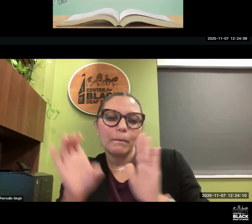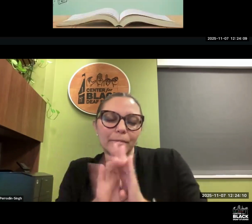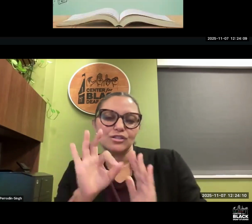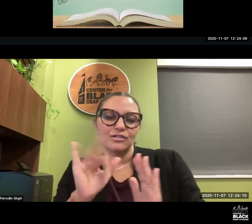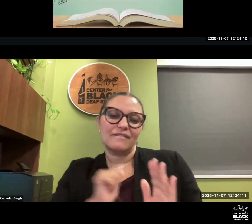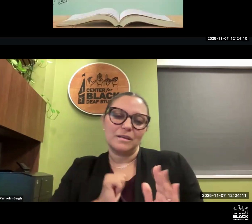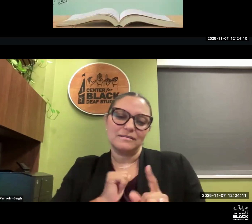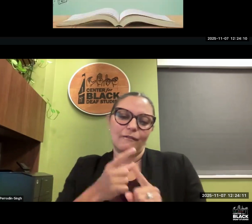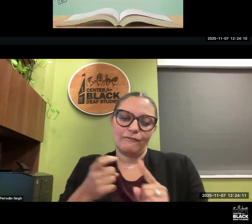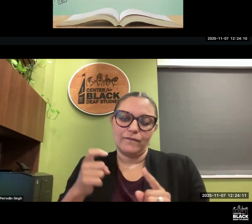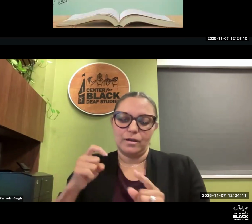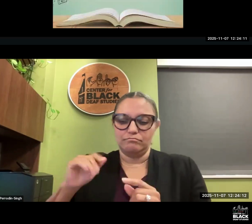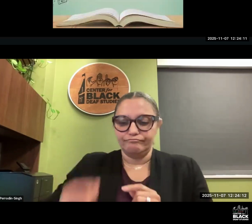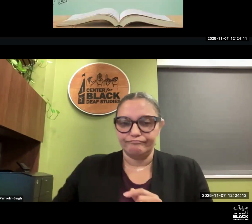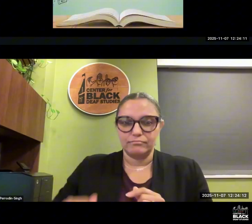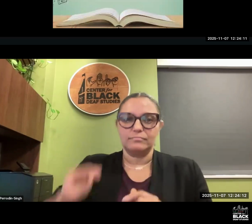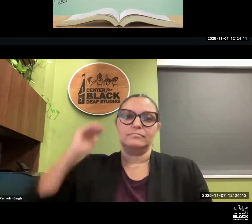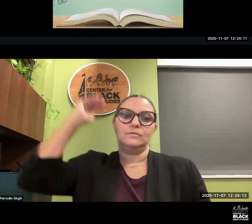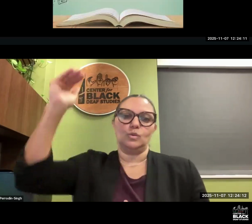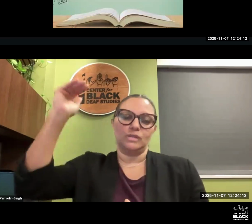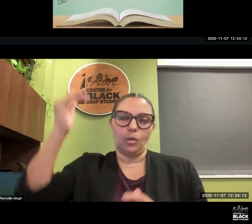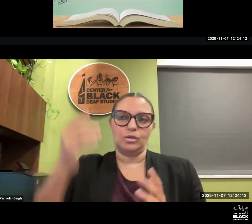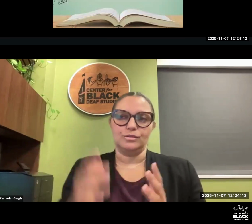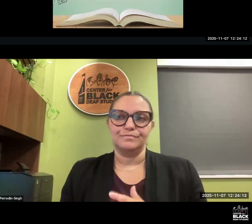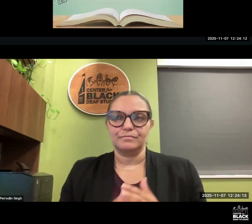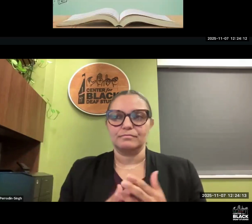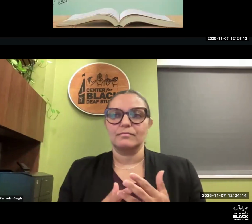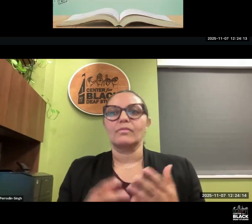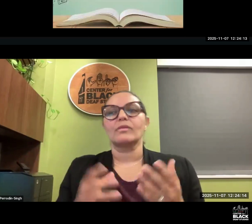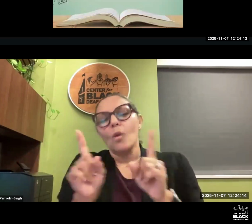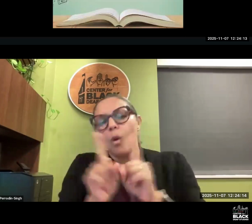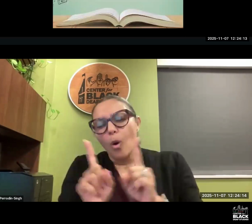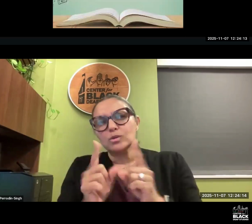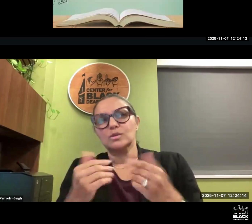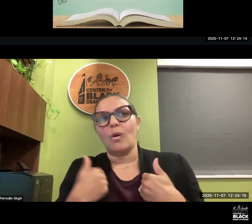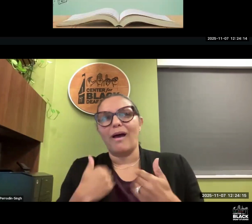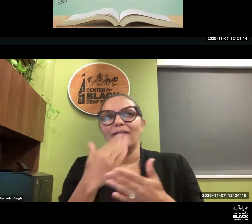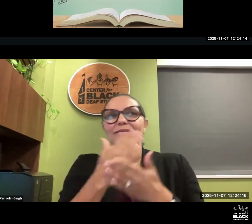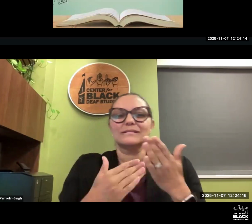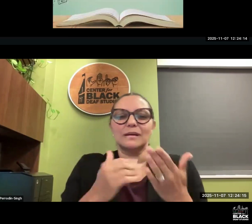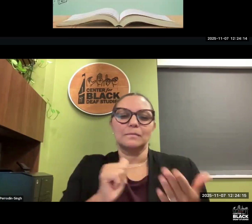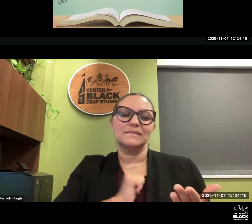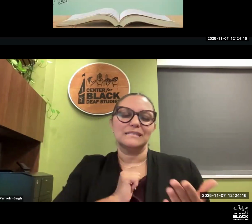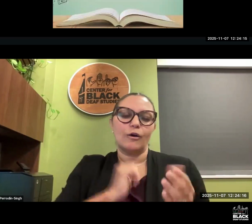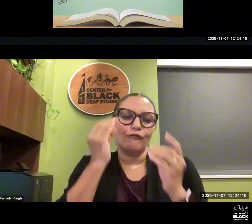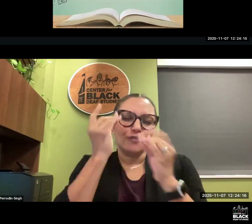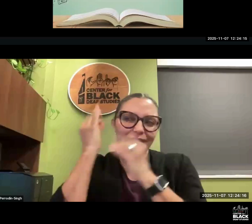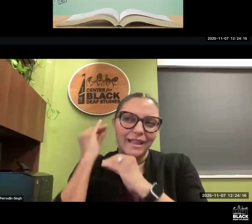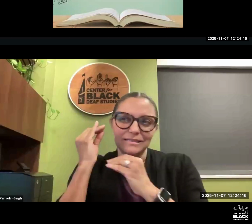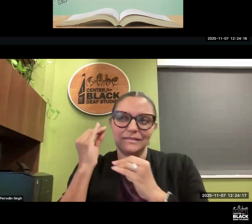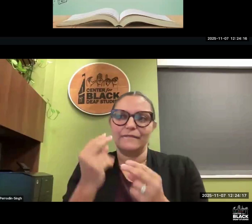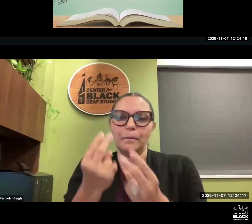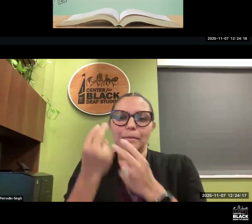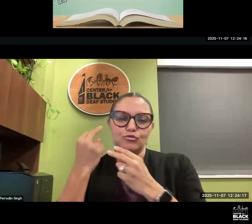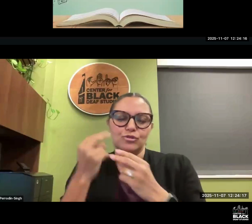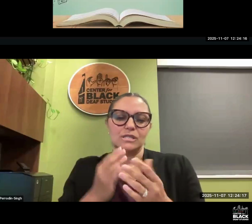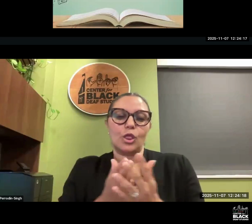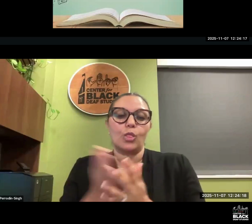journey, encompassed with different photos of myself childhood up until adulthood. I do also have